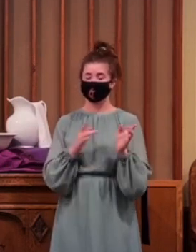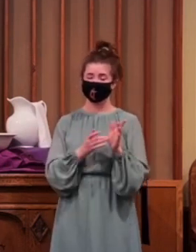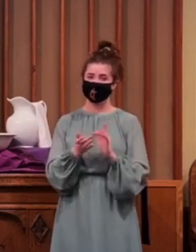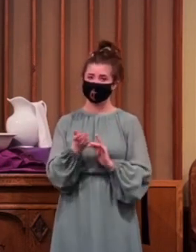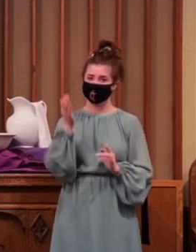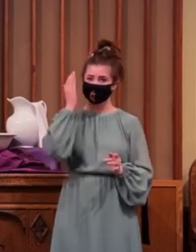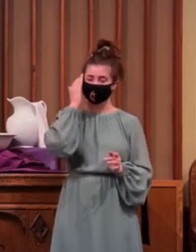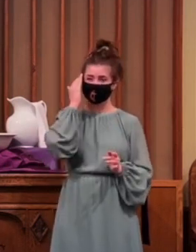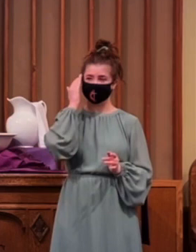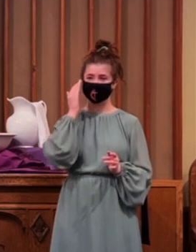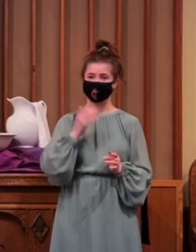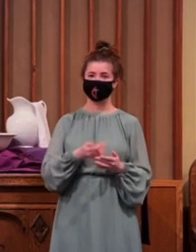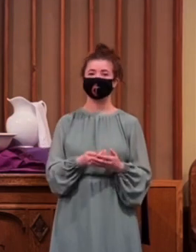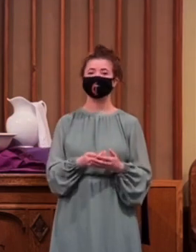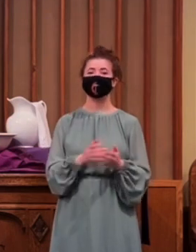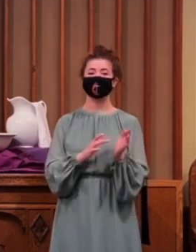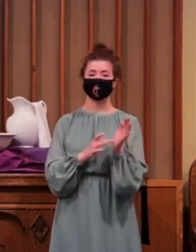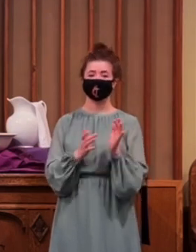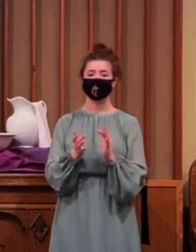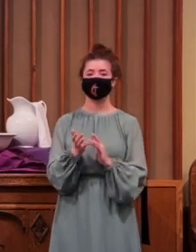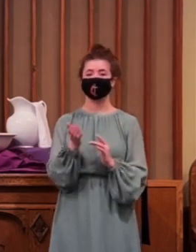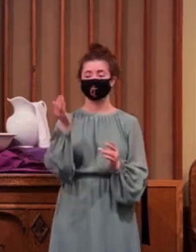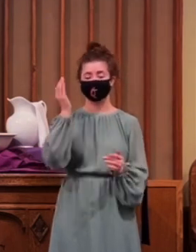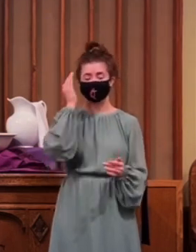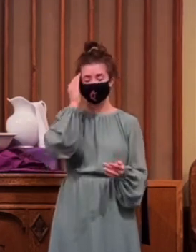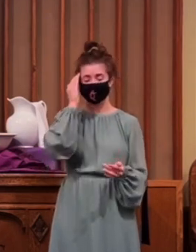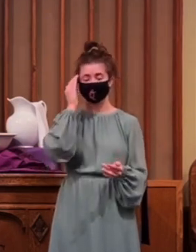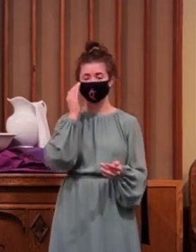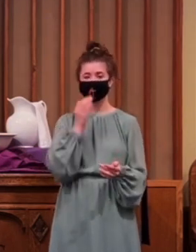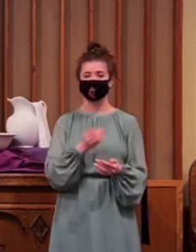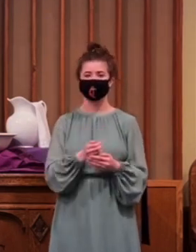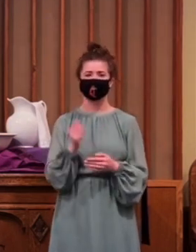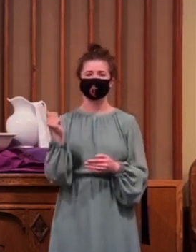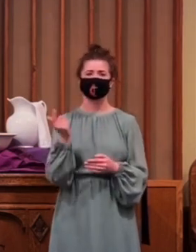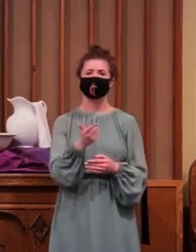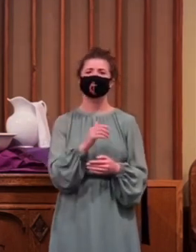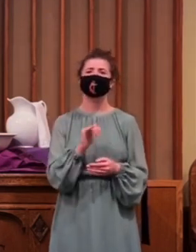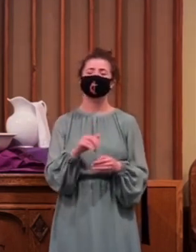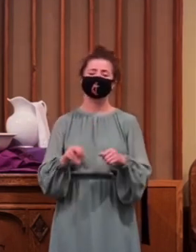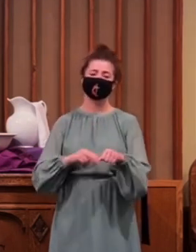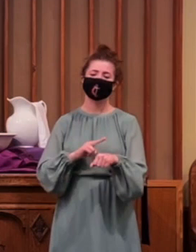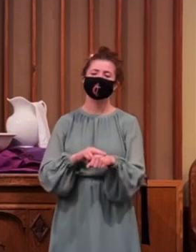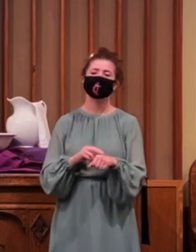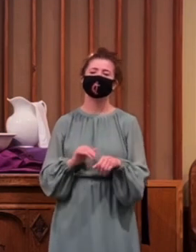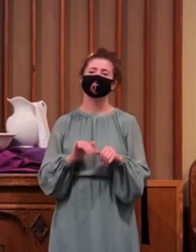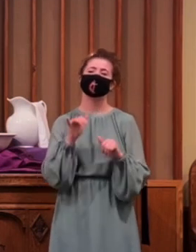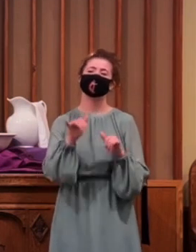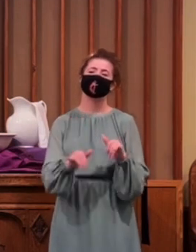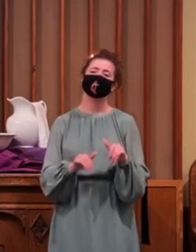knew. Jesus knew that all that was normal and routine about